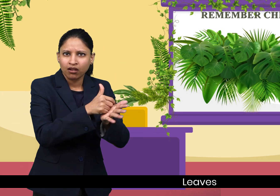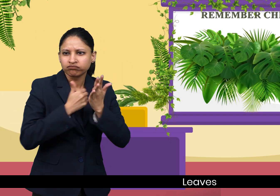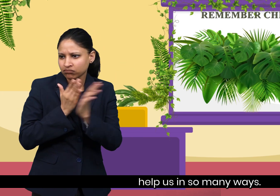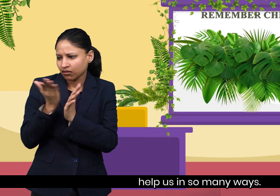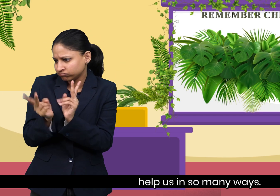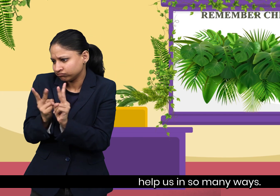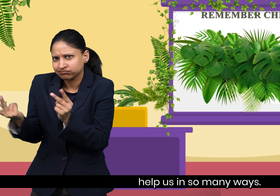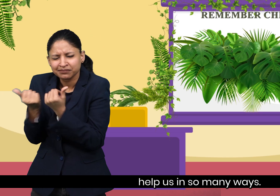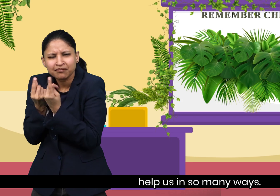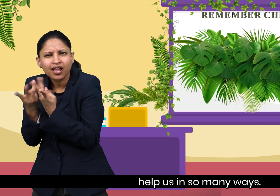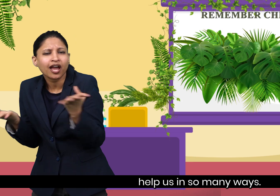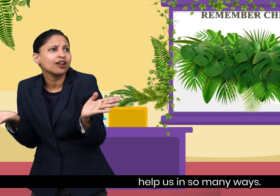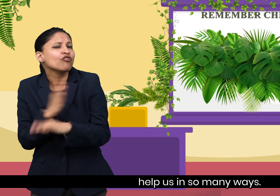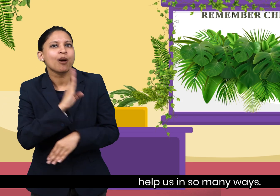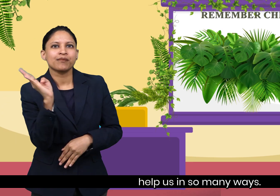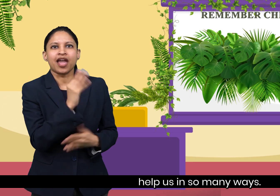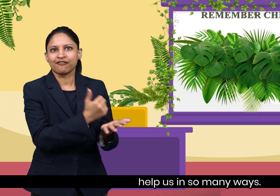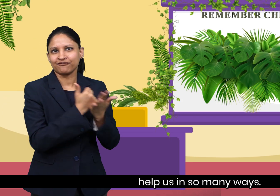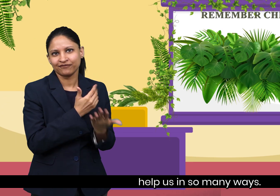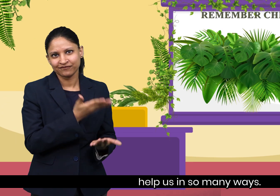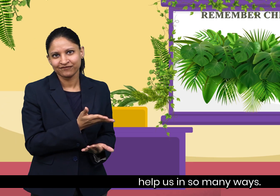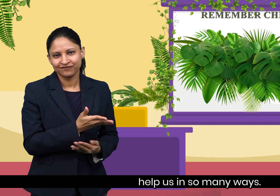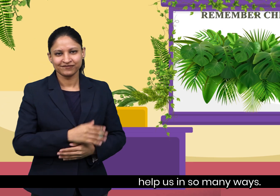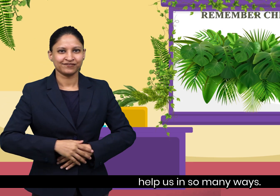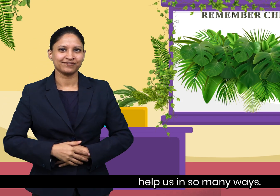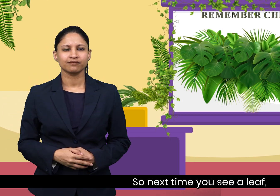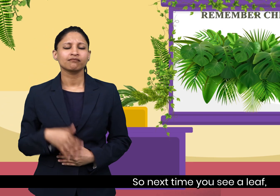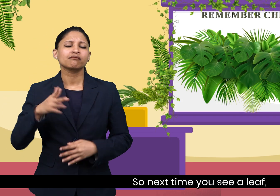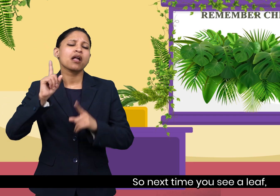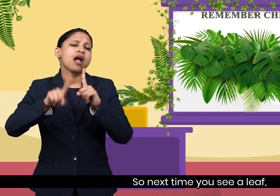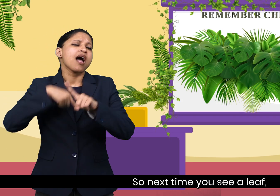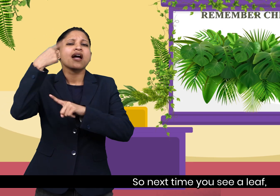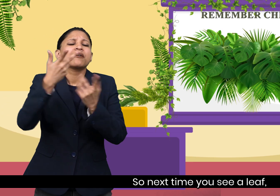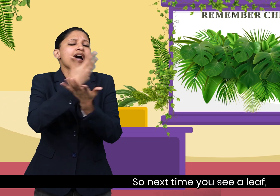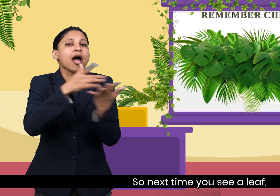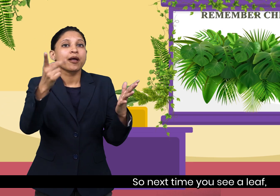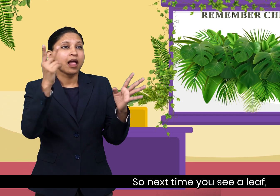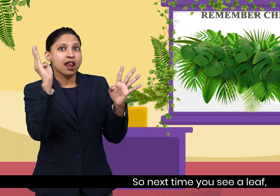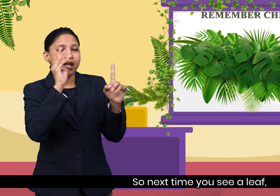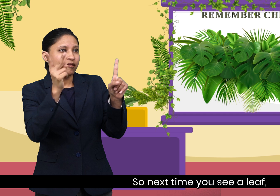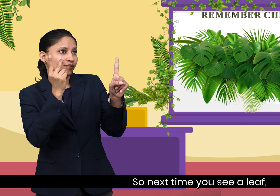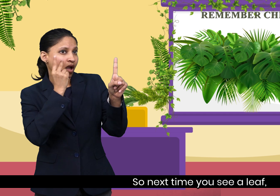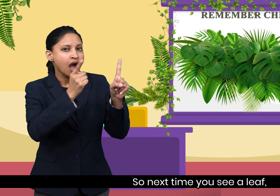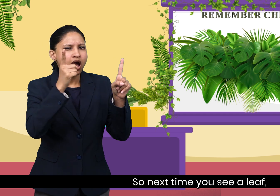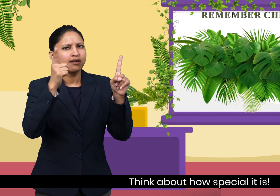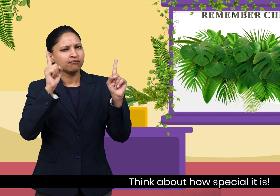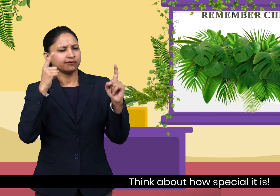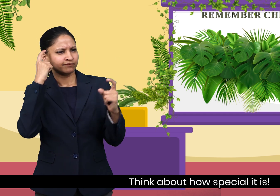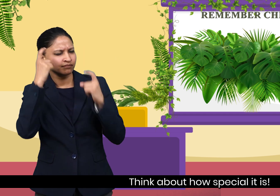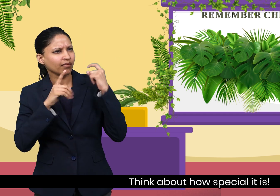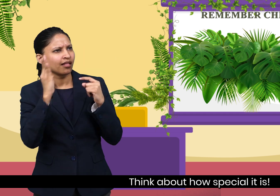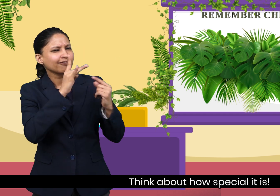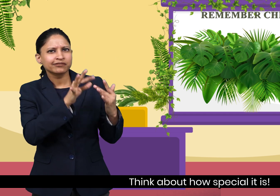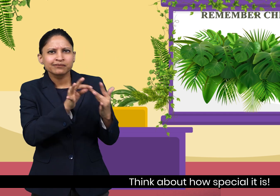Leaves help us in so many ways. So next time you see a leaf, think